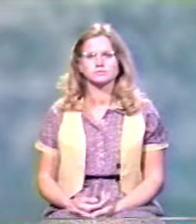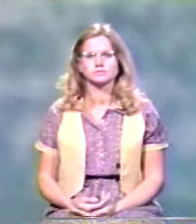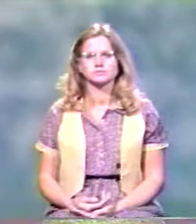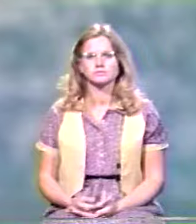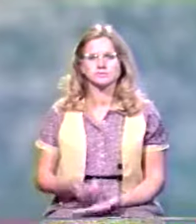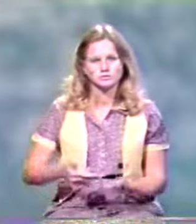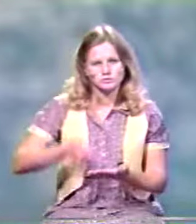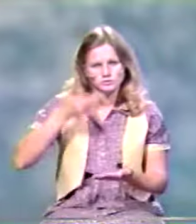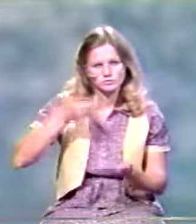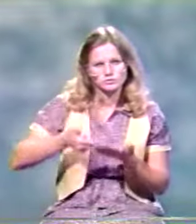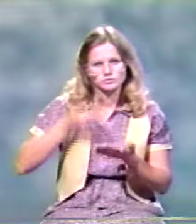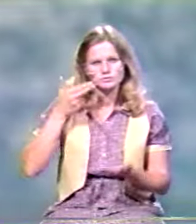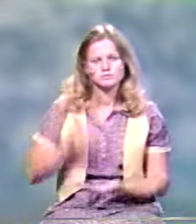Soup.